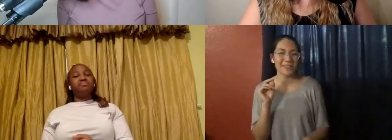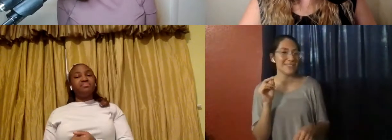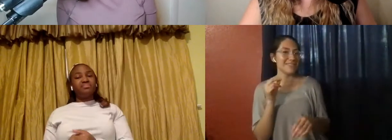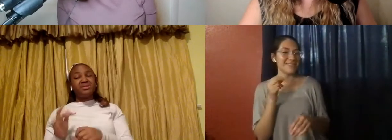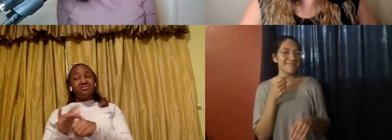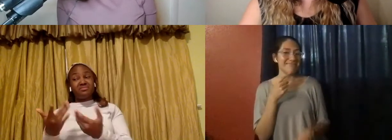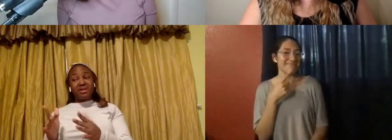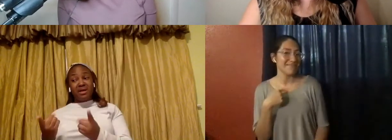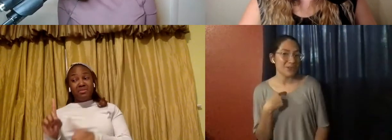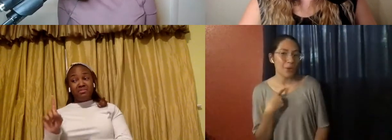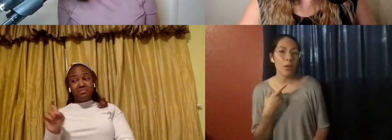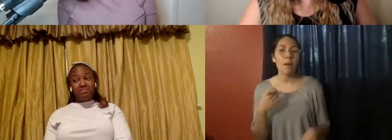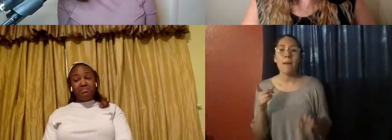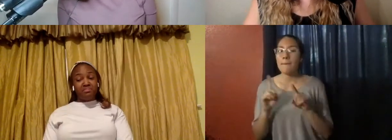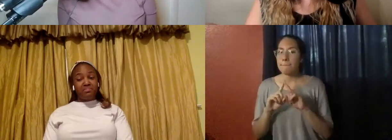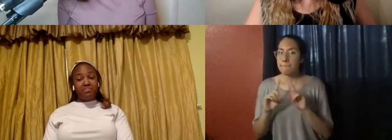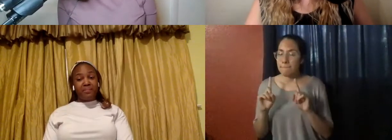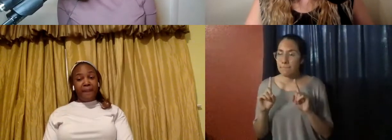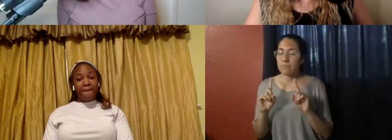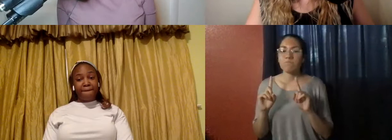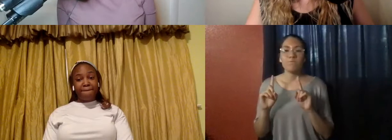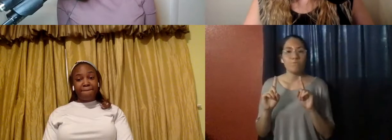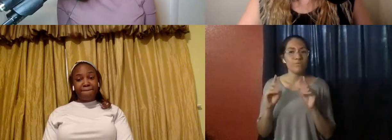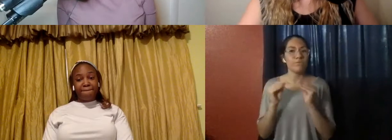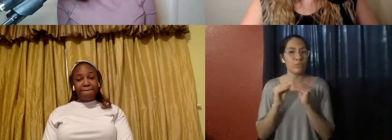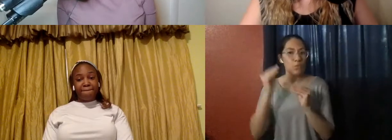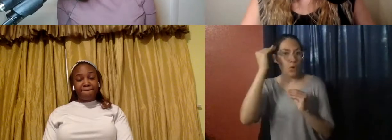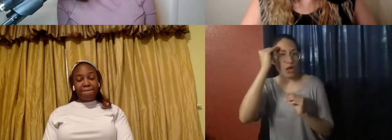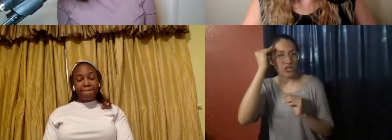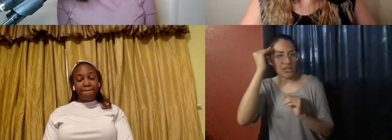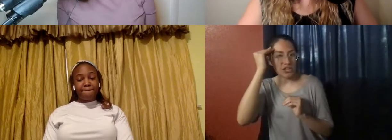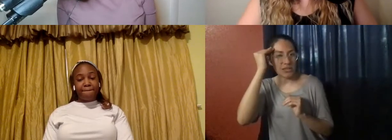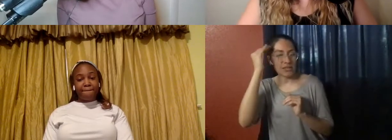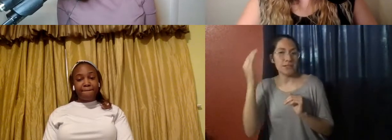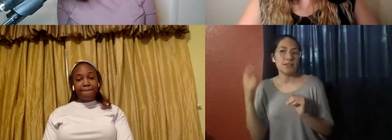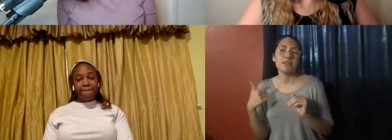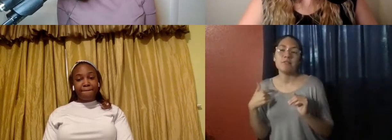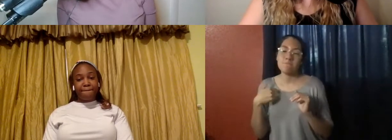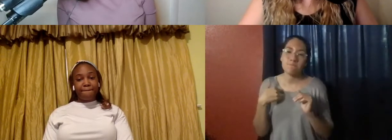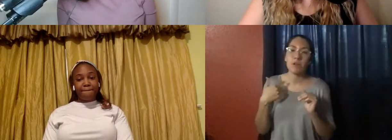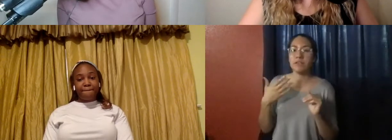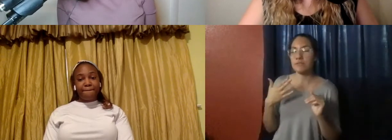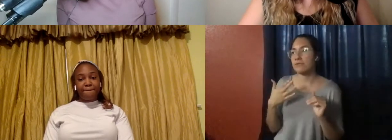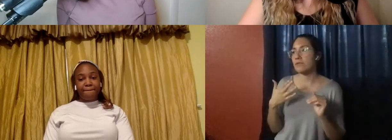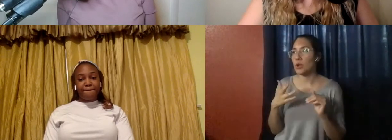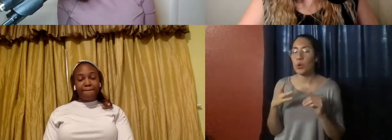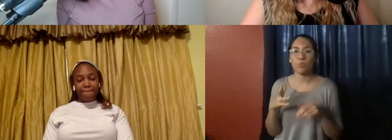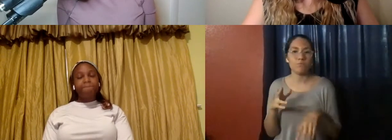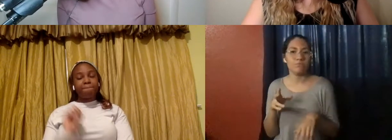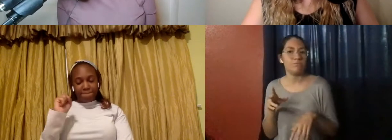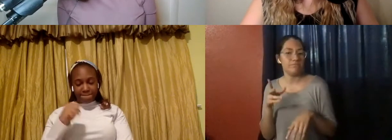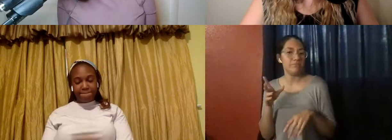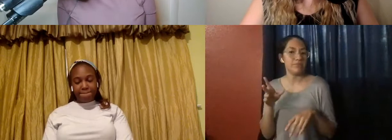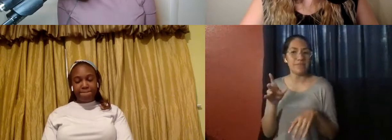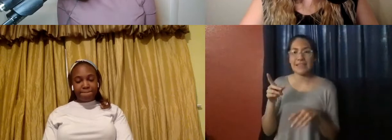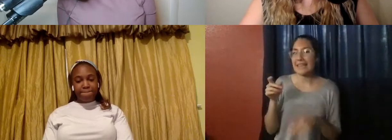was more conscientious of maintaining my grooming habits when I was younger. But